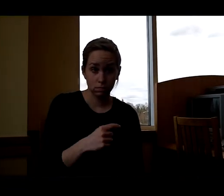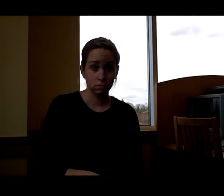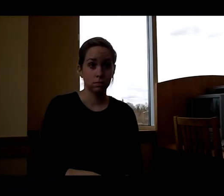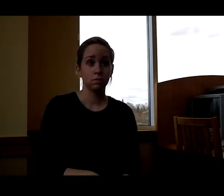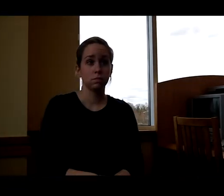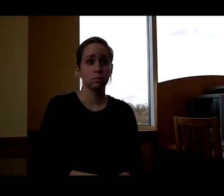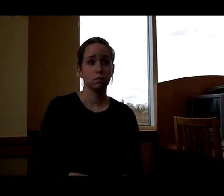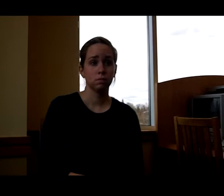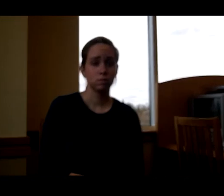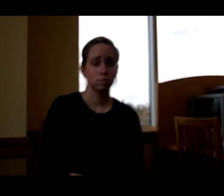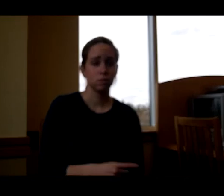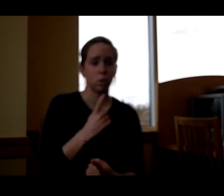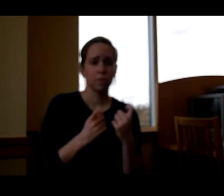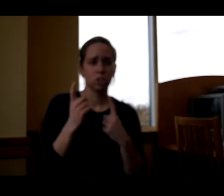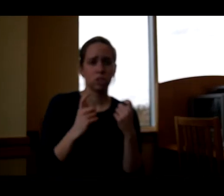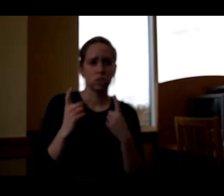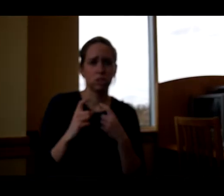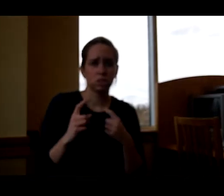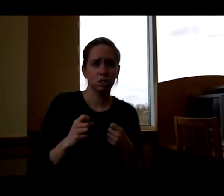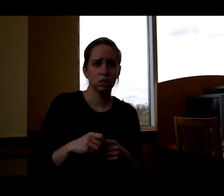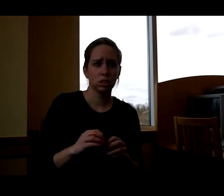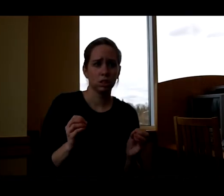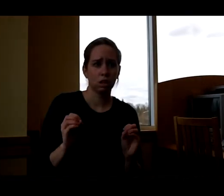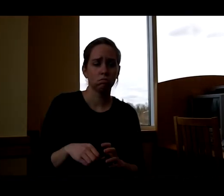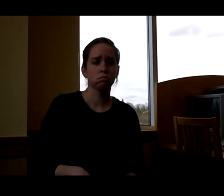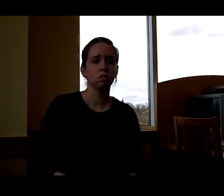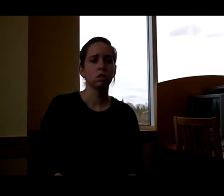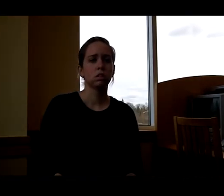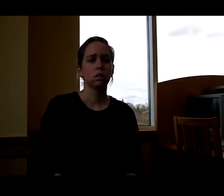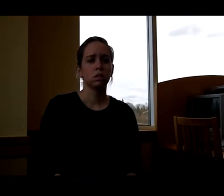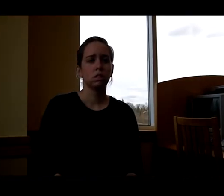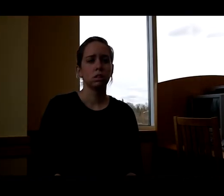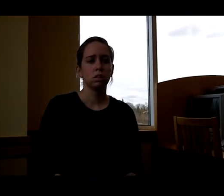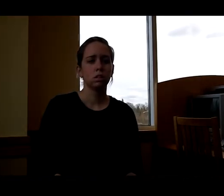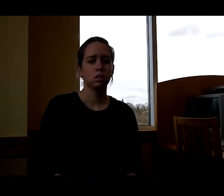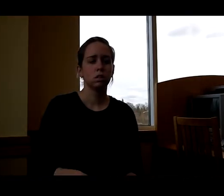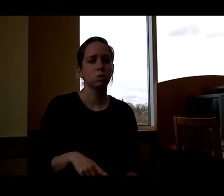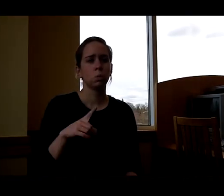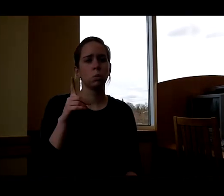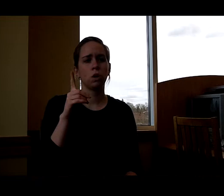Got this? Question so far? What you have? No? We got just one or two more.